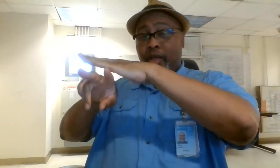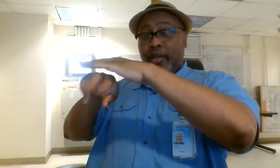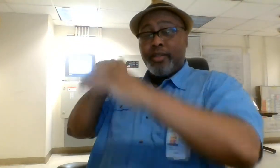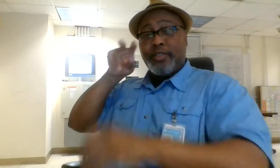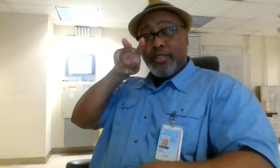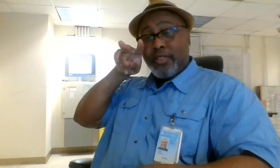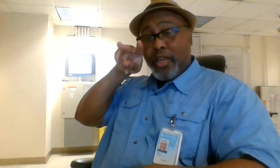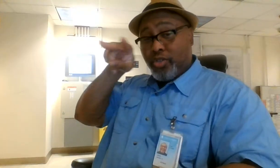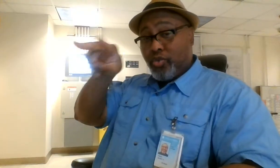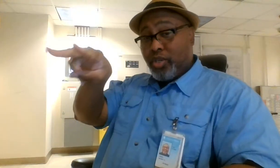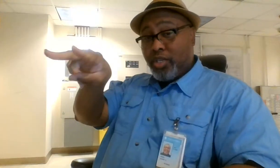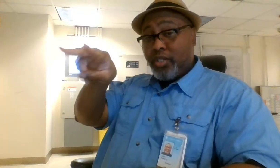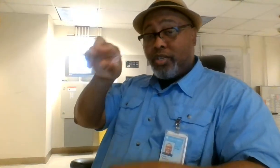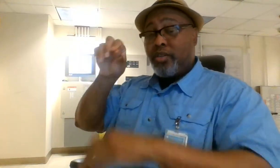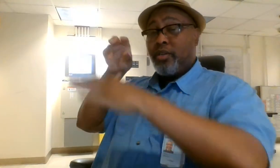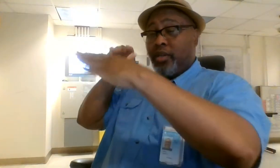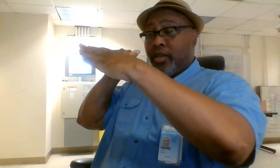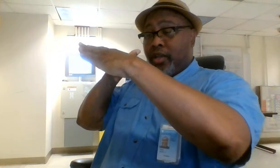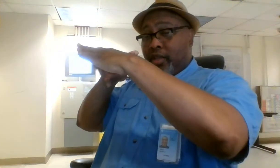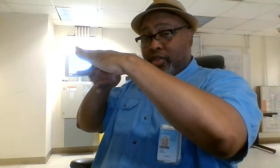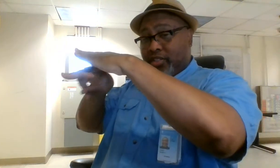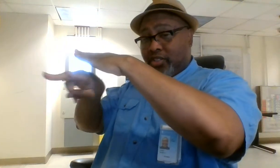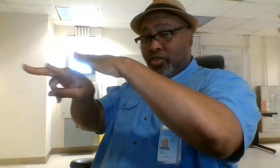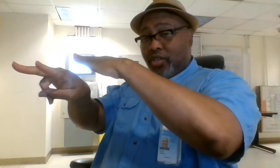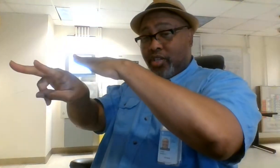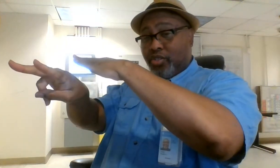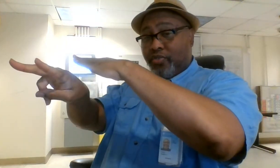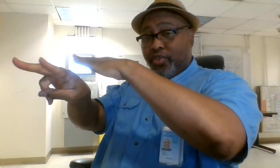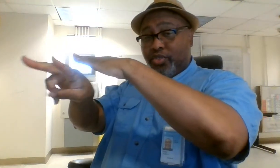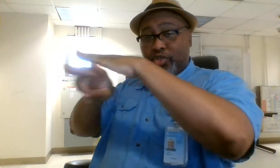This is. To look. This is. To look. Into the future.